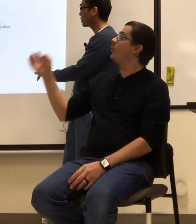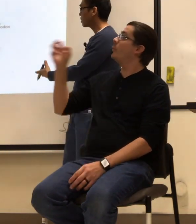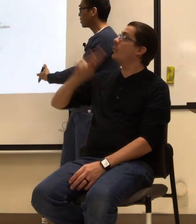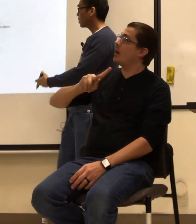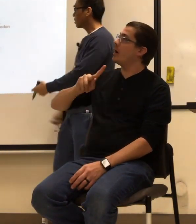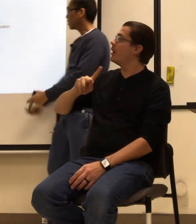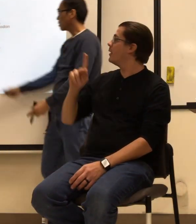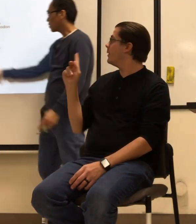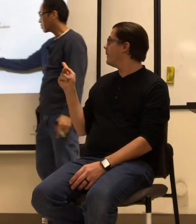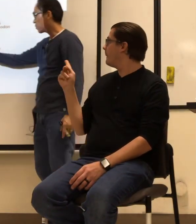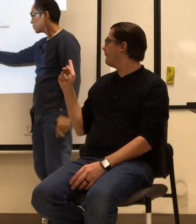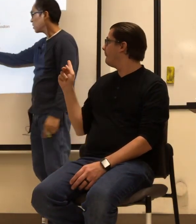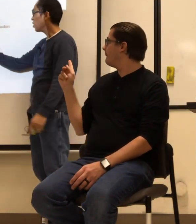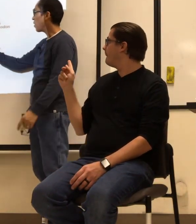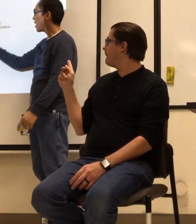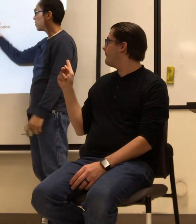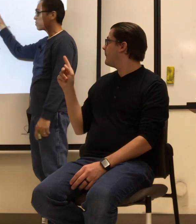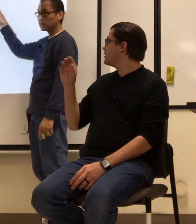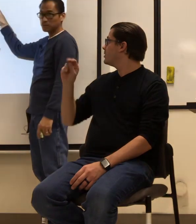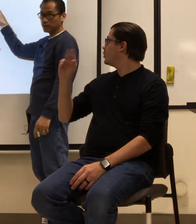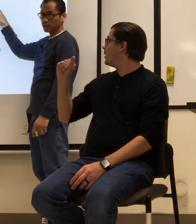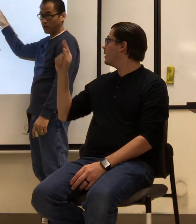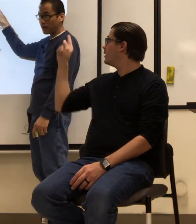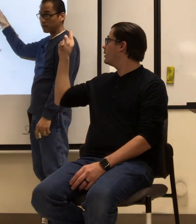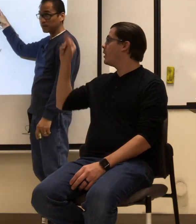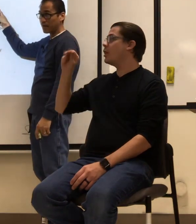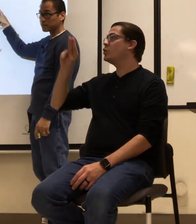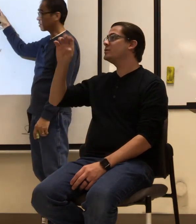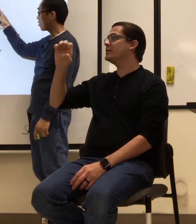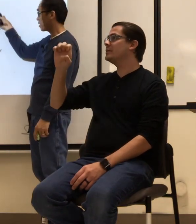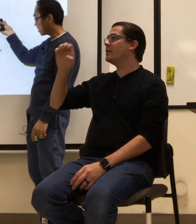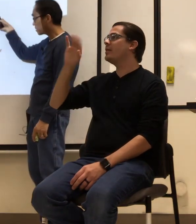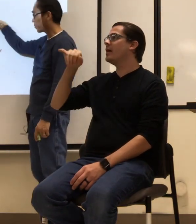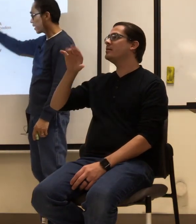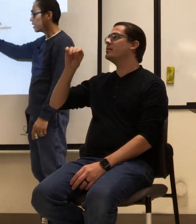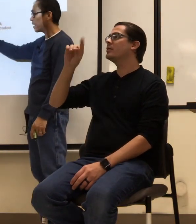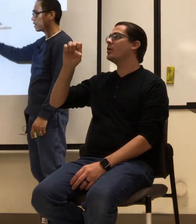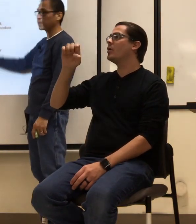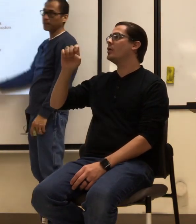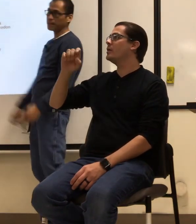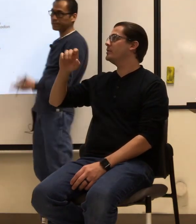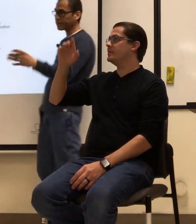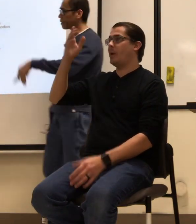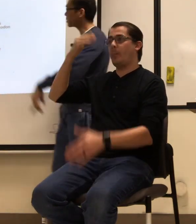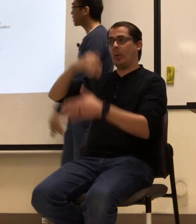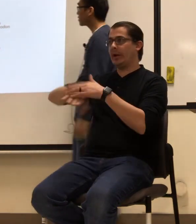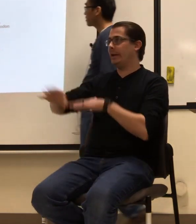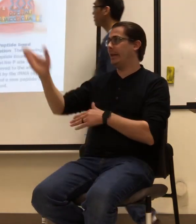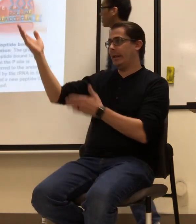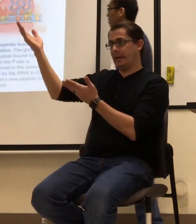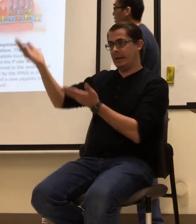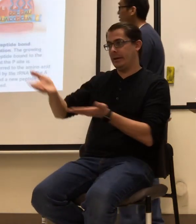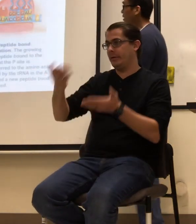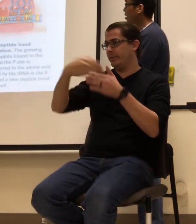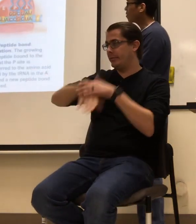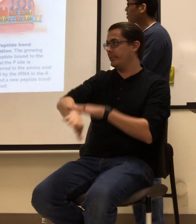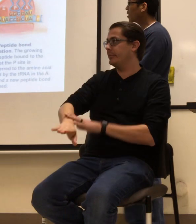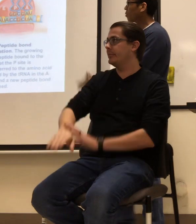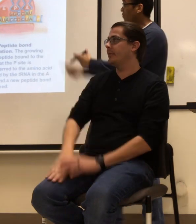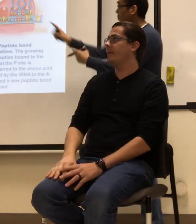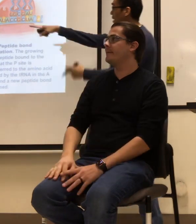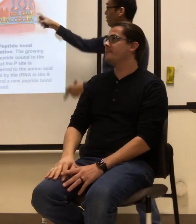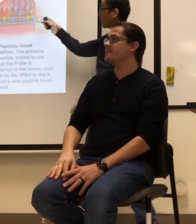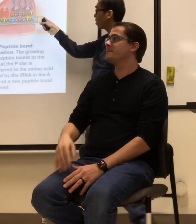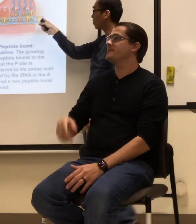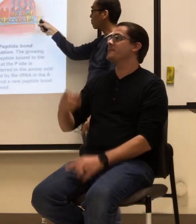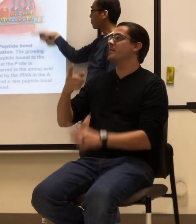was. So there's CUA and there's leucine, right? That's the code. It's bringing it in, okay? So it comes in. There you go.